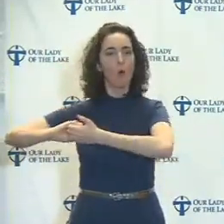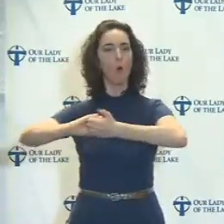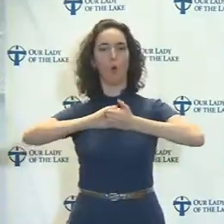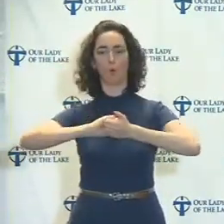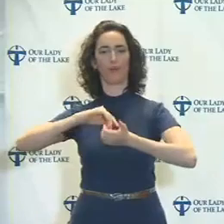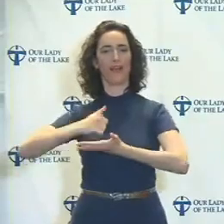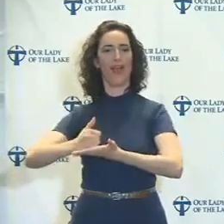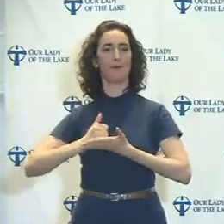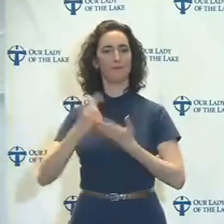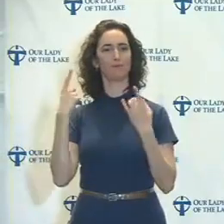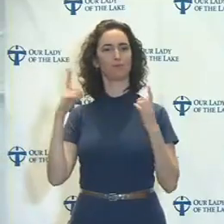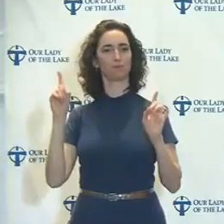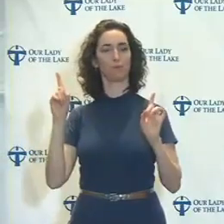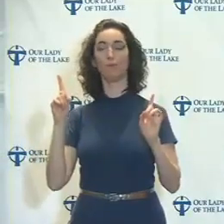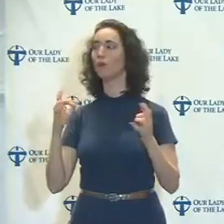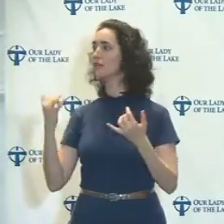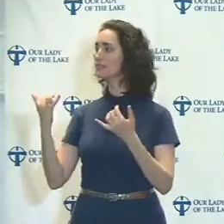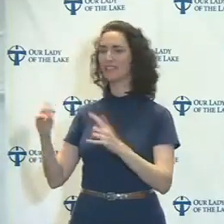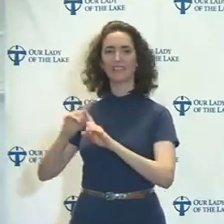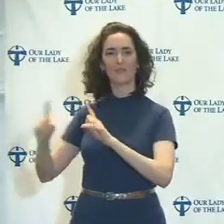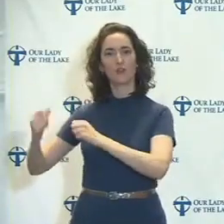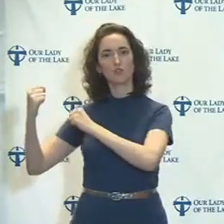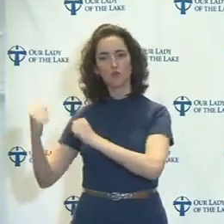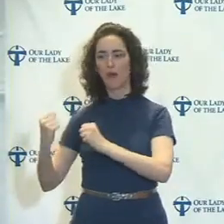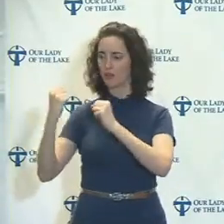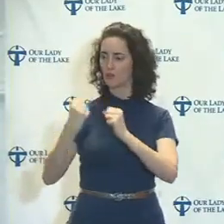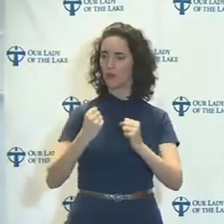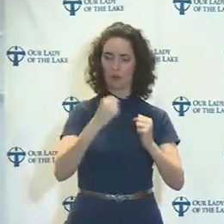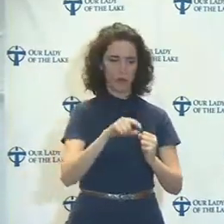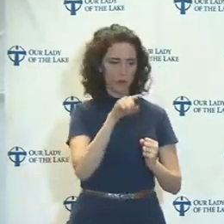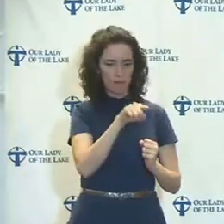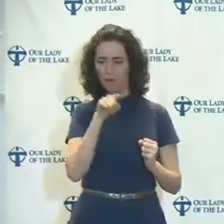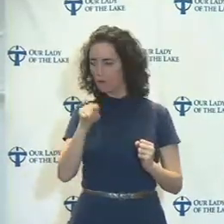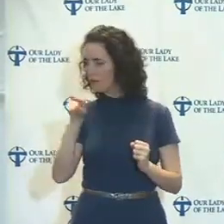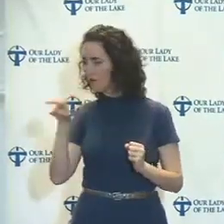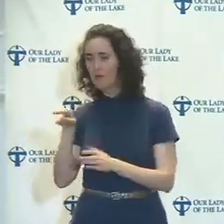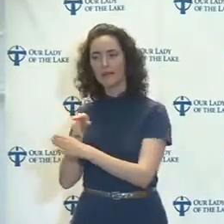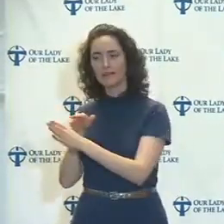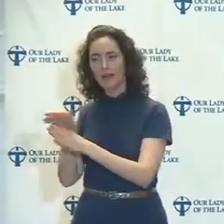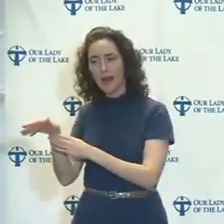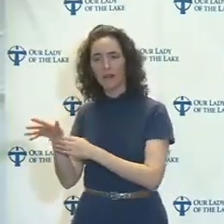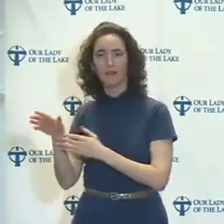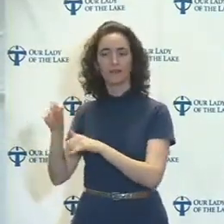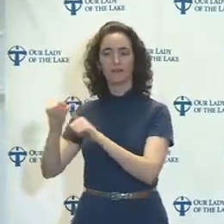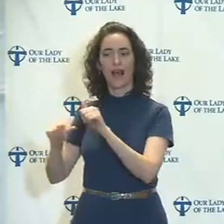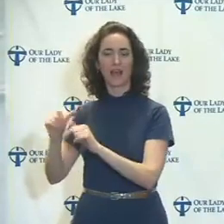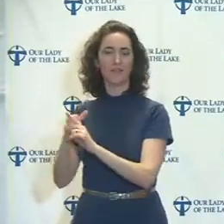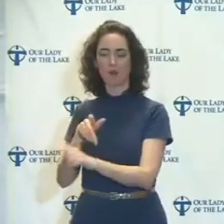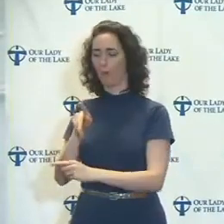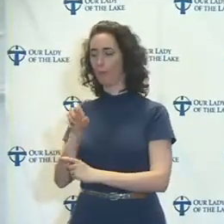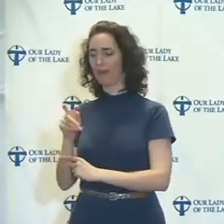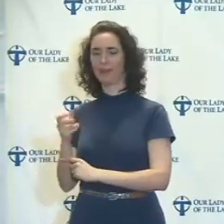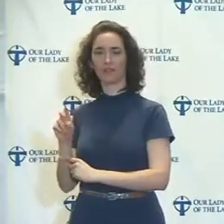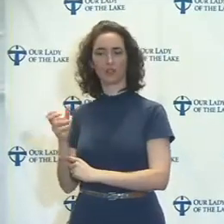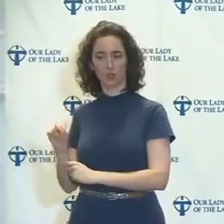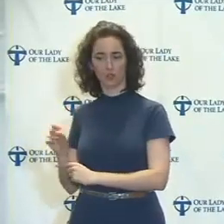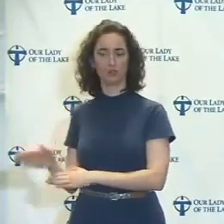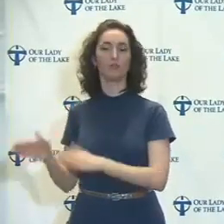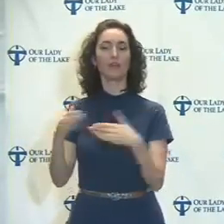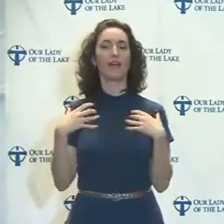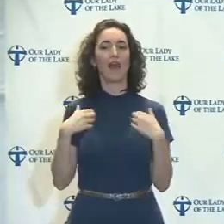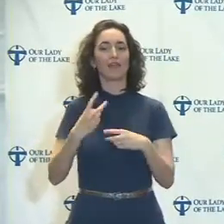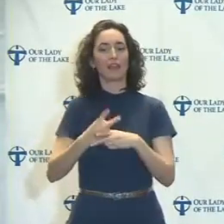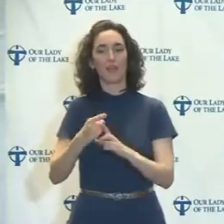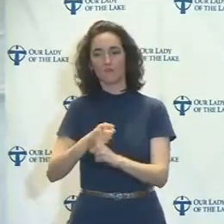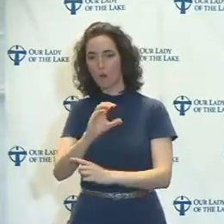here is the combination of strengths, unique strengths in science from Pennington, in healthcare from